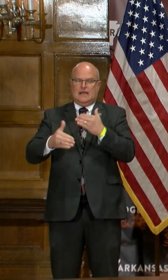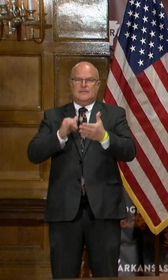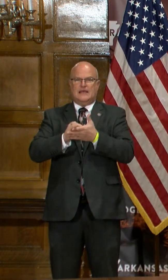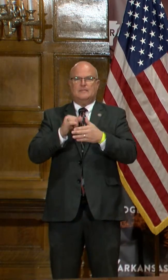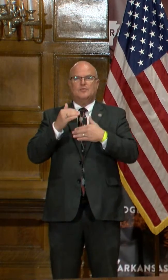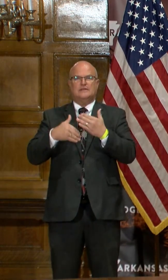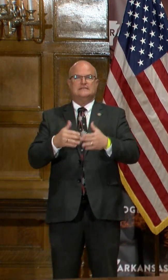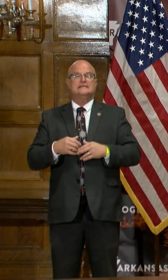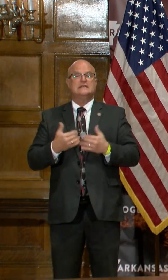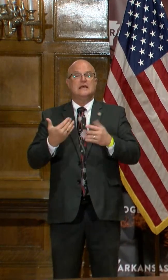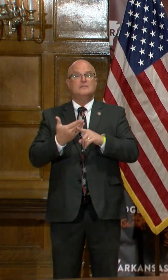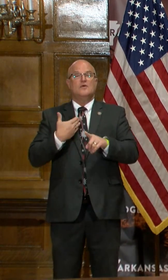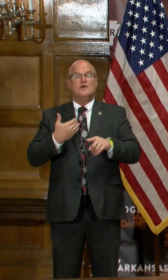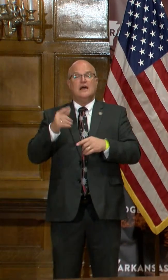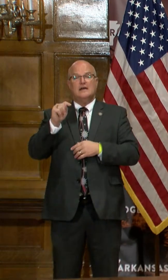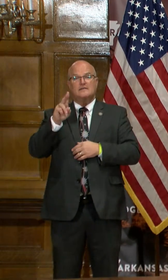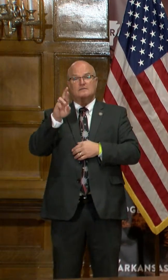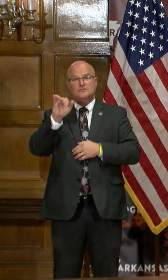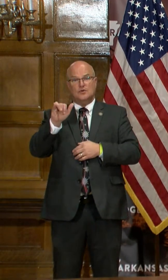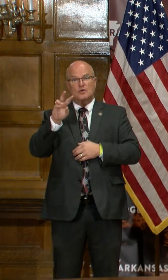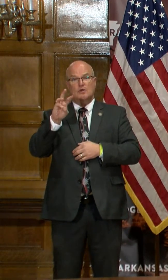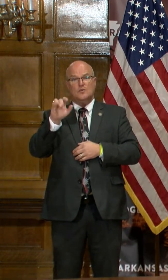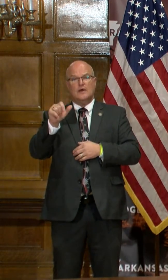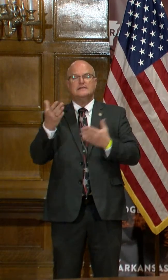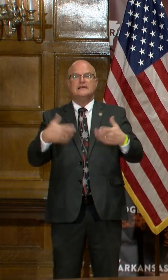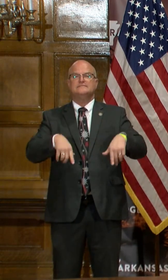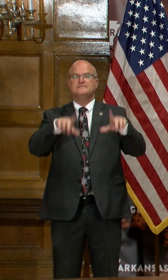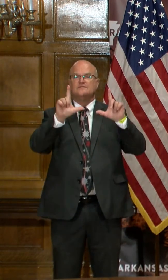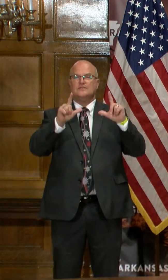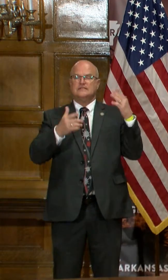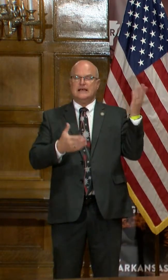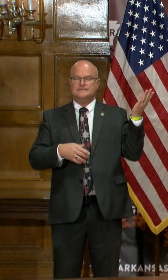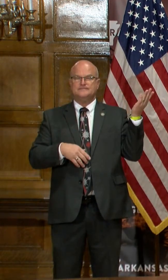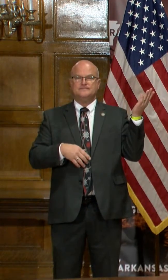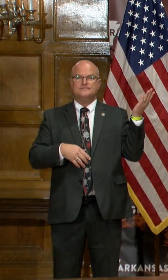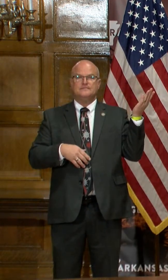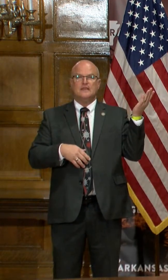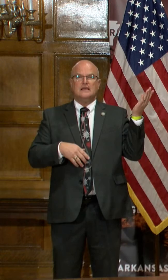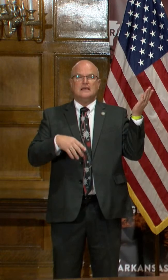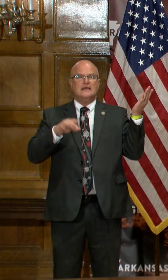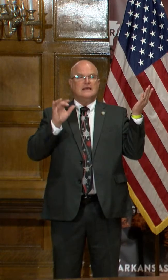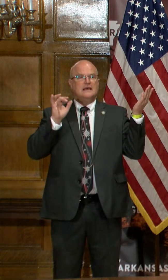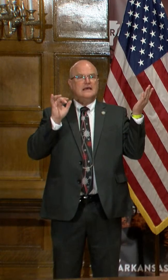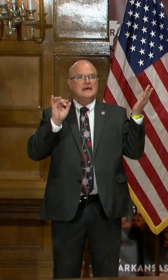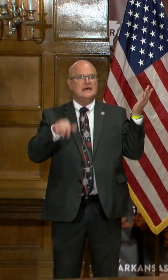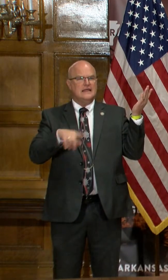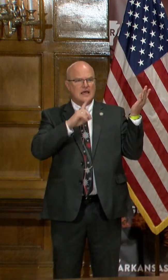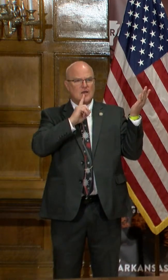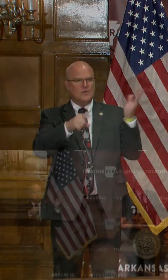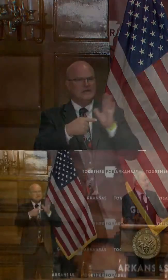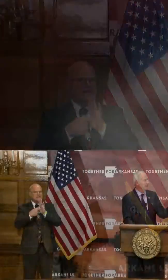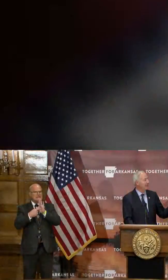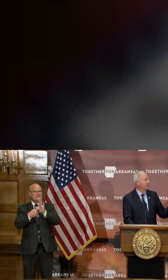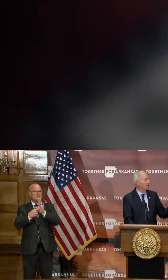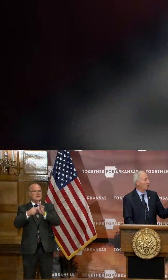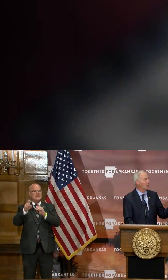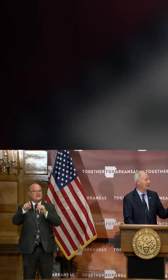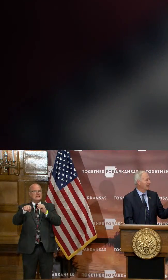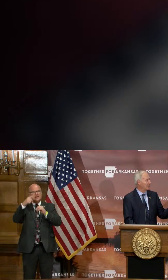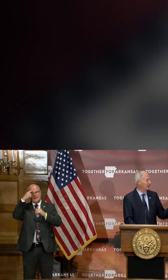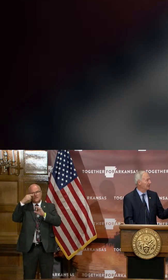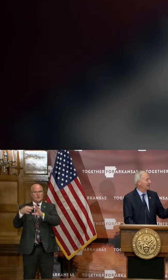it. And before I have Troy Wells come, I want to show the first slide that really illustrates the need